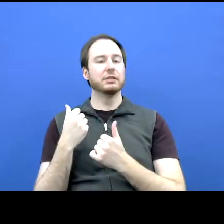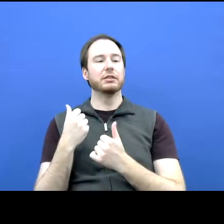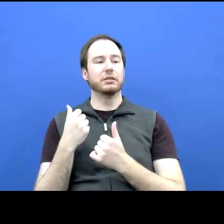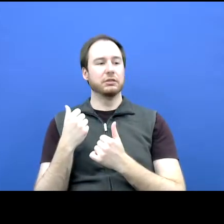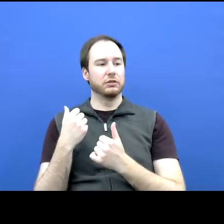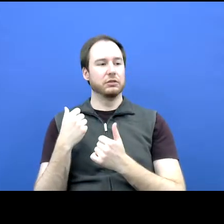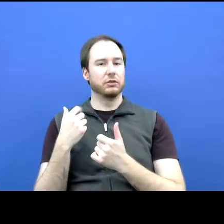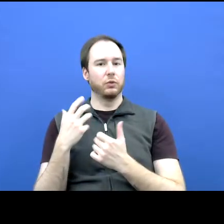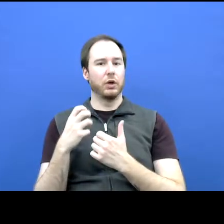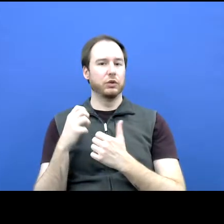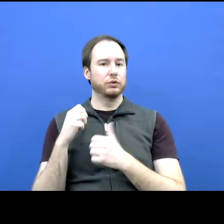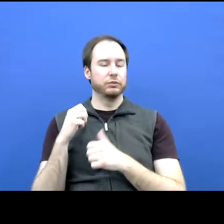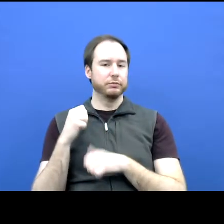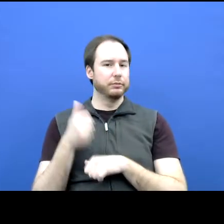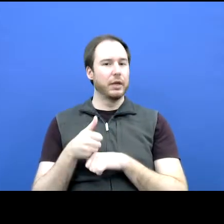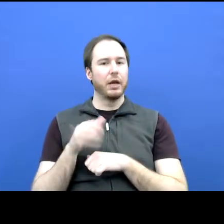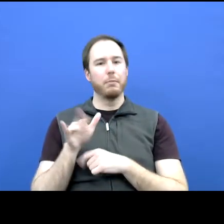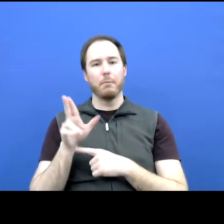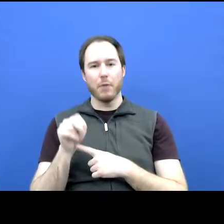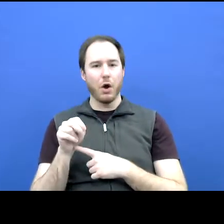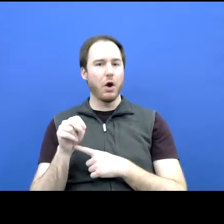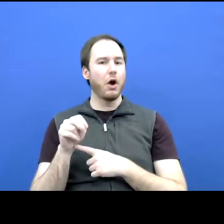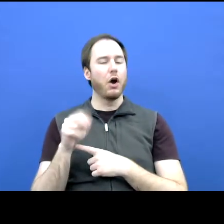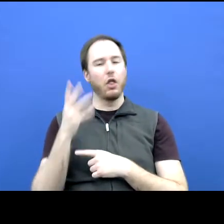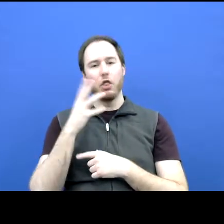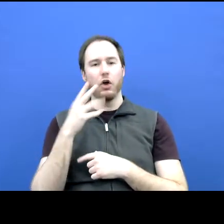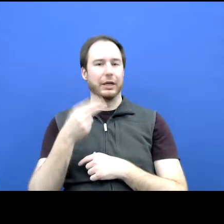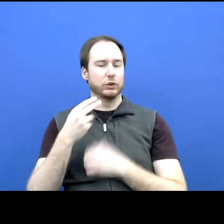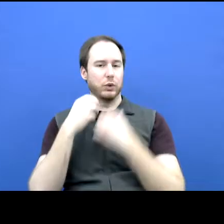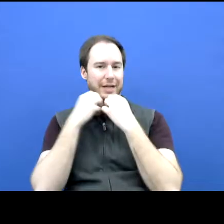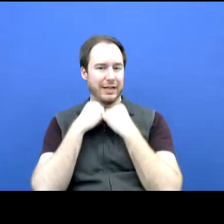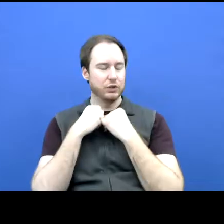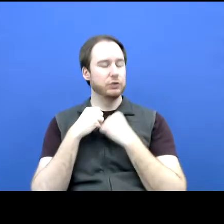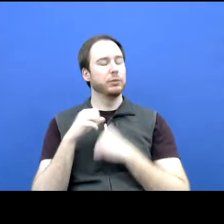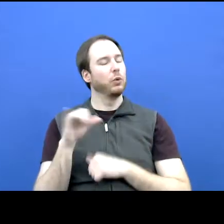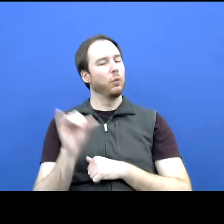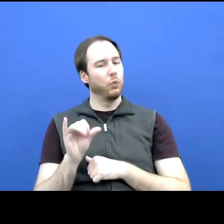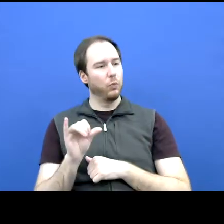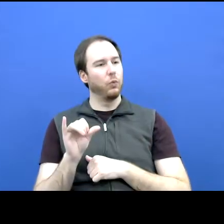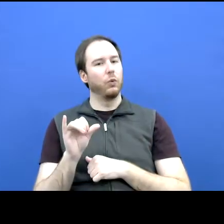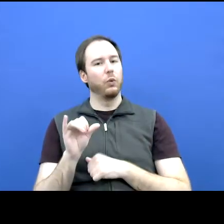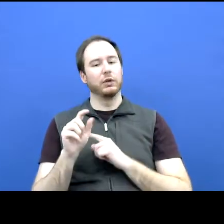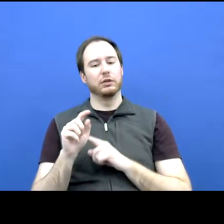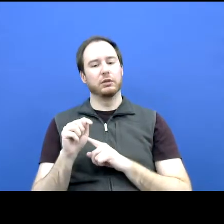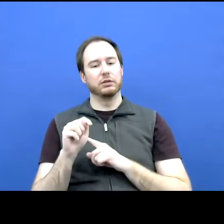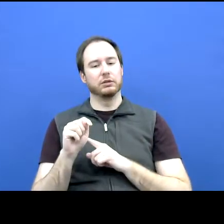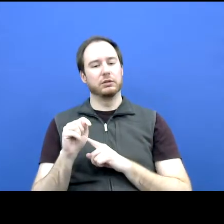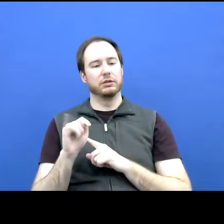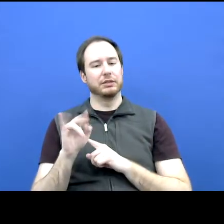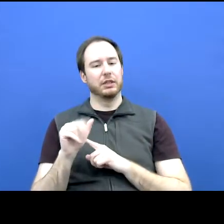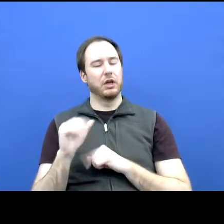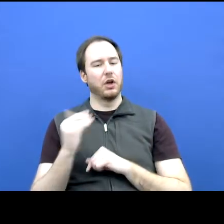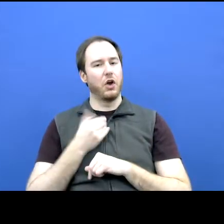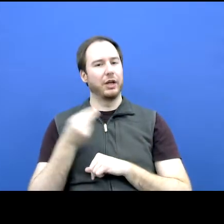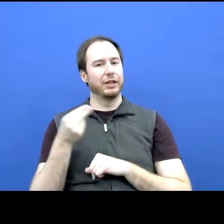put up barns and stuff like that in a historic nature, but also Tina, our